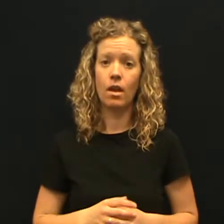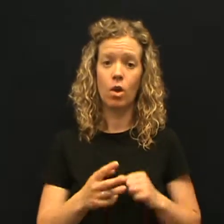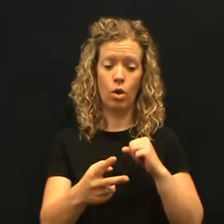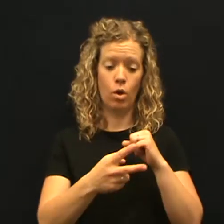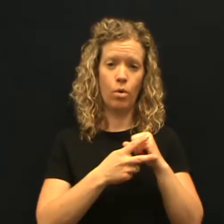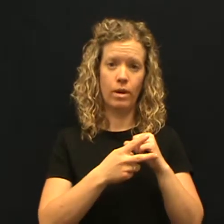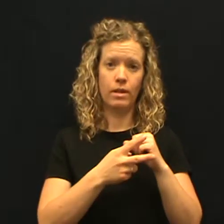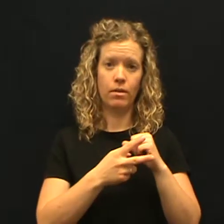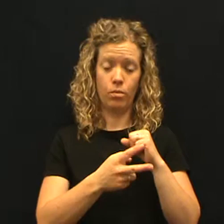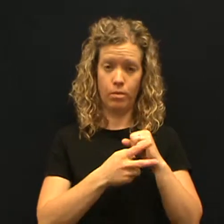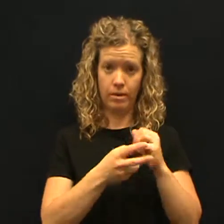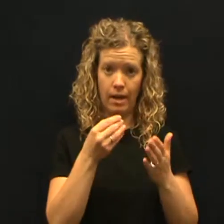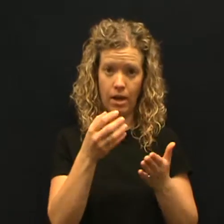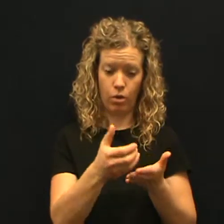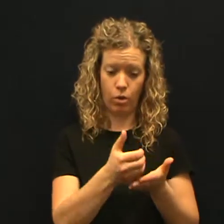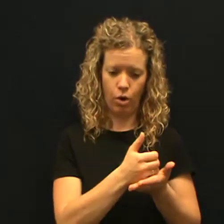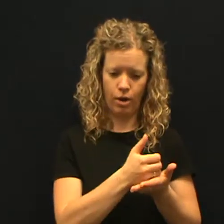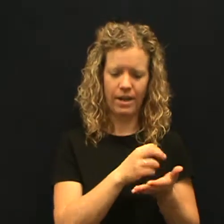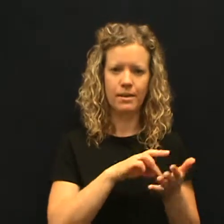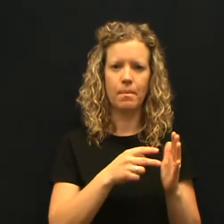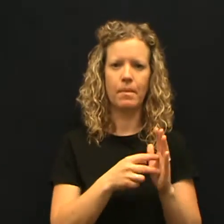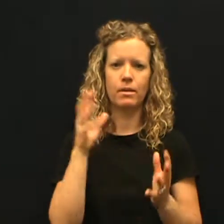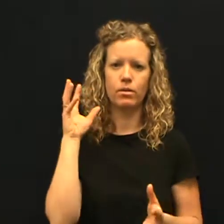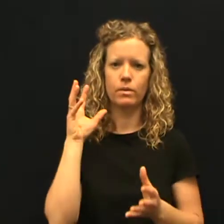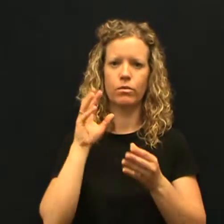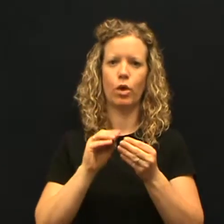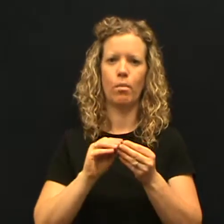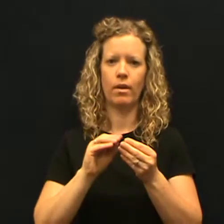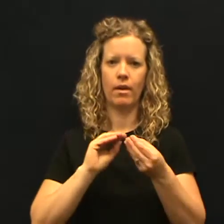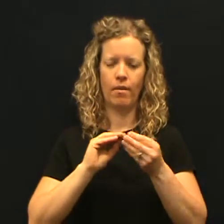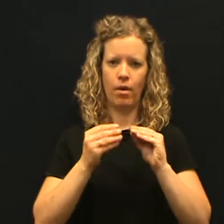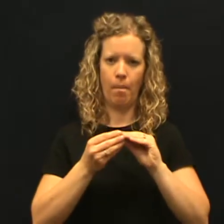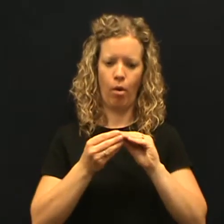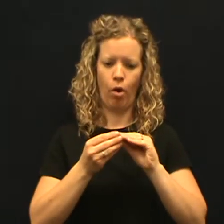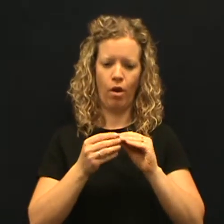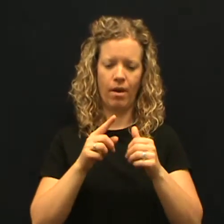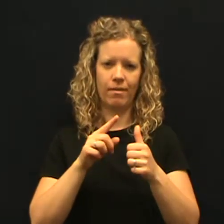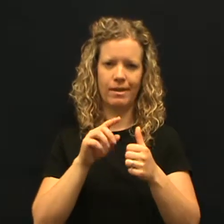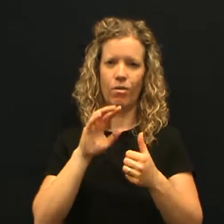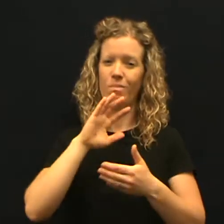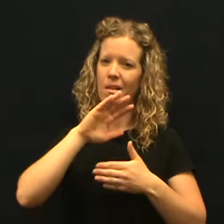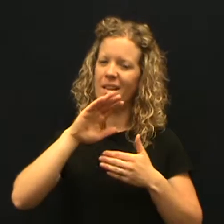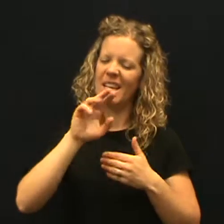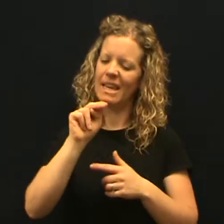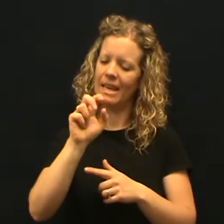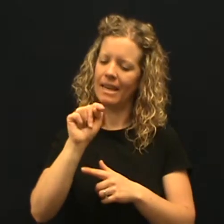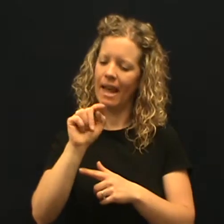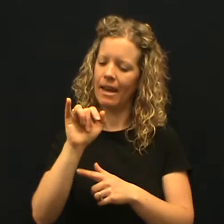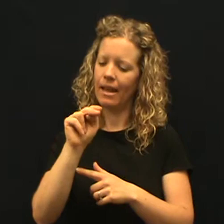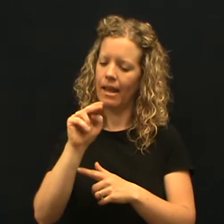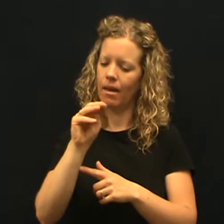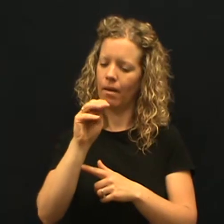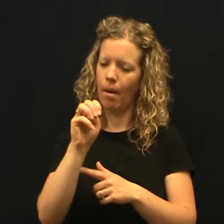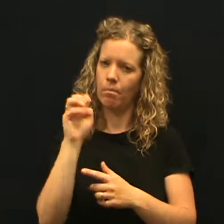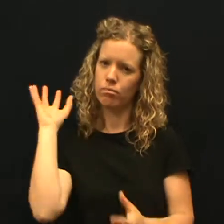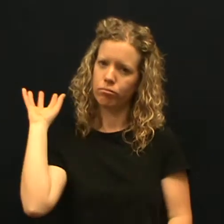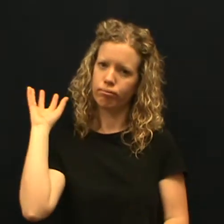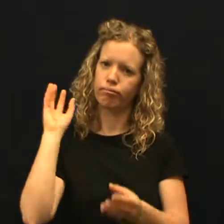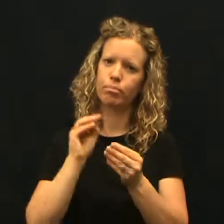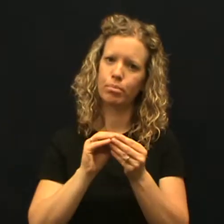the cumulative amount of all of our net incomes since the beginning of our company, minus, of course, any